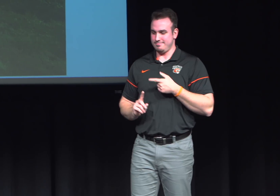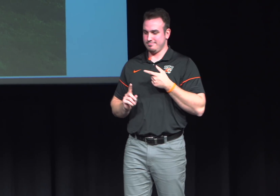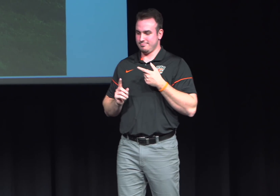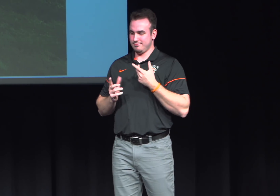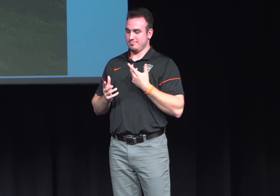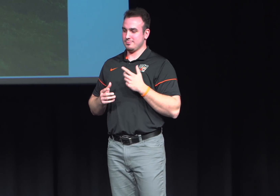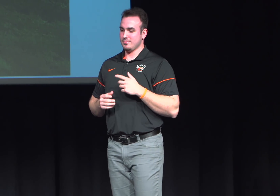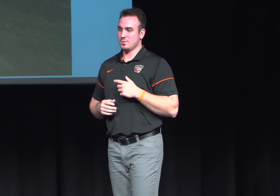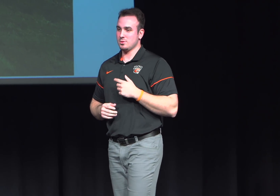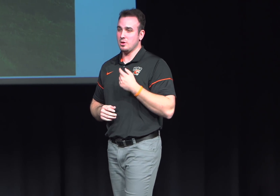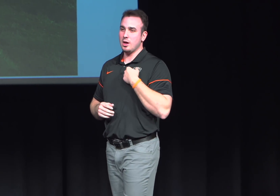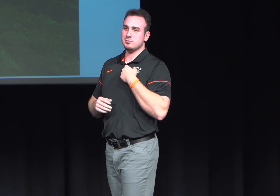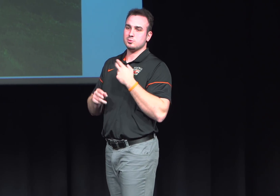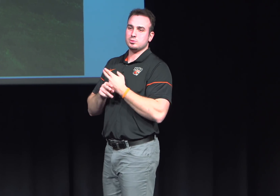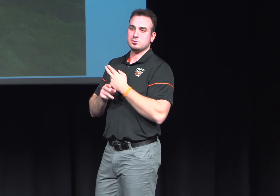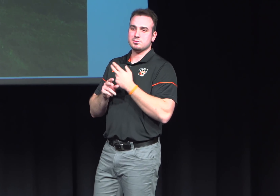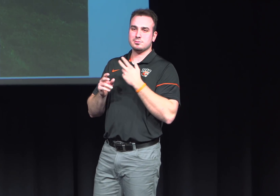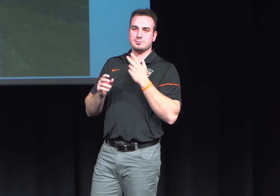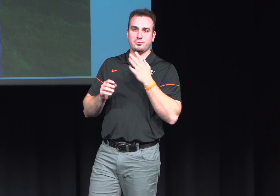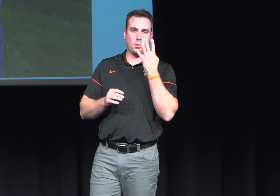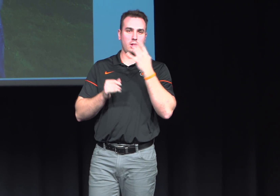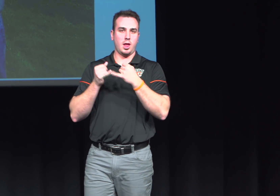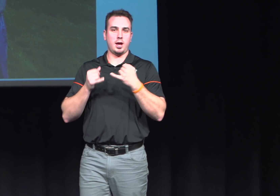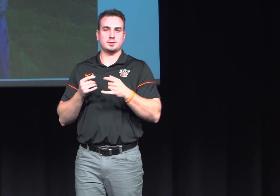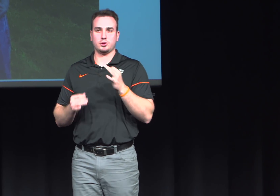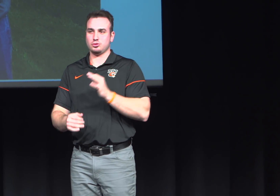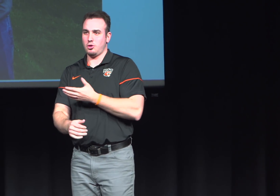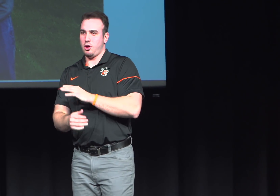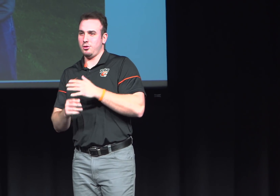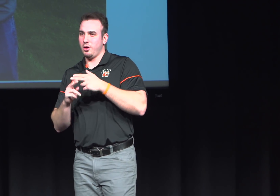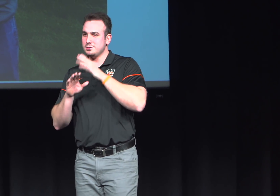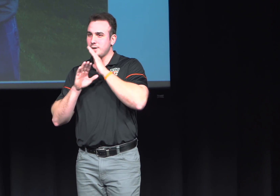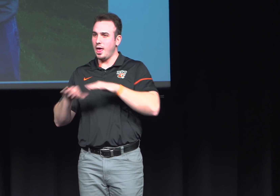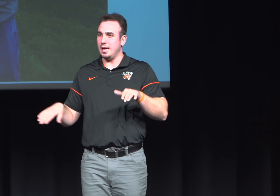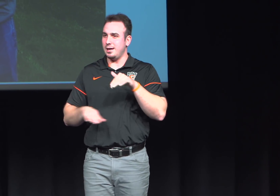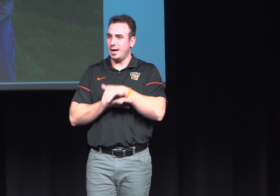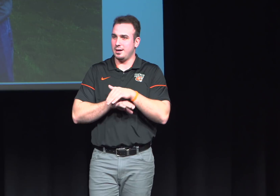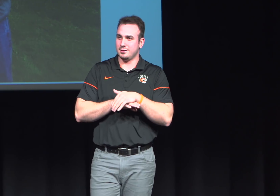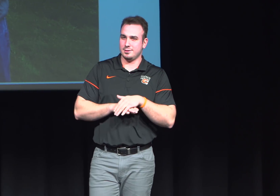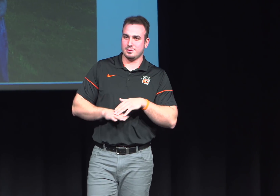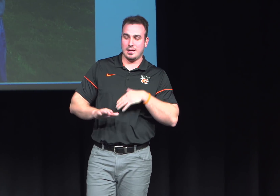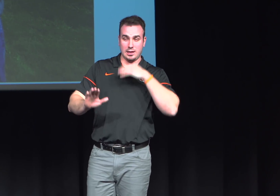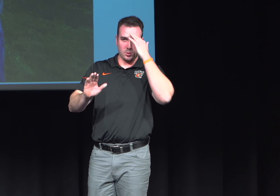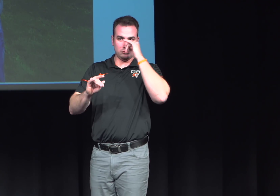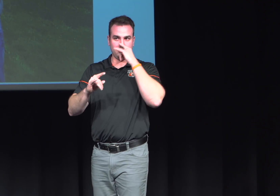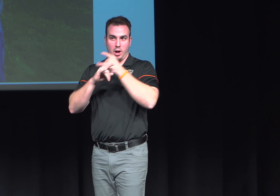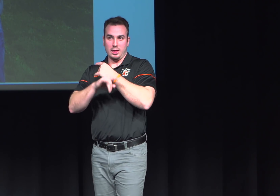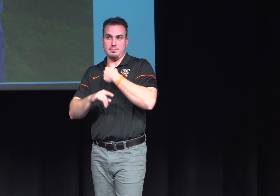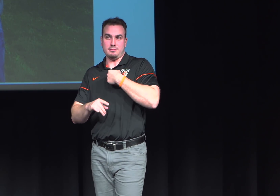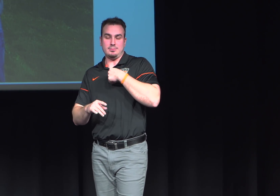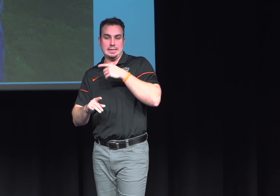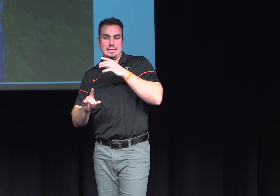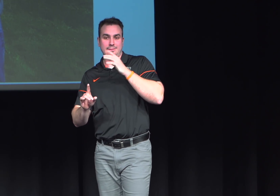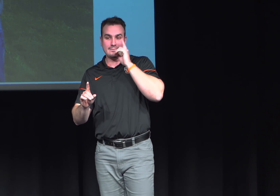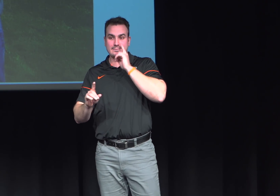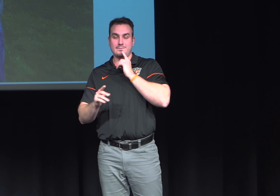to make things go quiet in my own head? So personally, I just use 4 lines from the song Silent Night. And I know it's ironic. I'm deaf and I